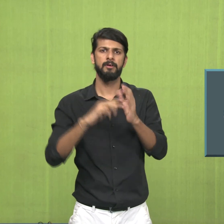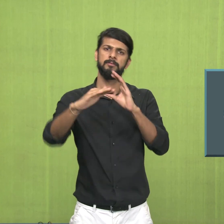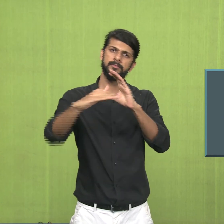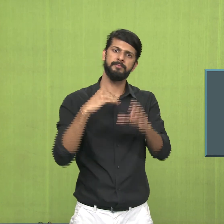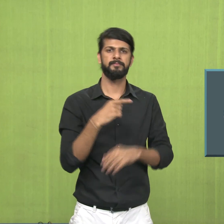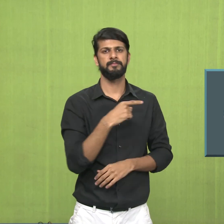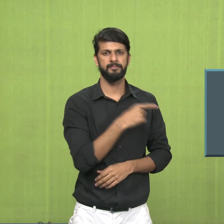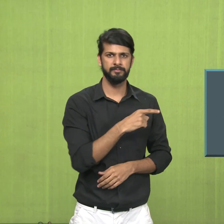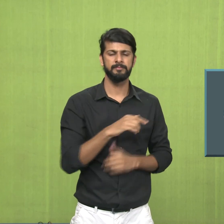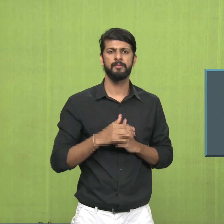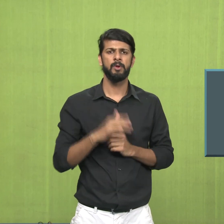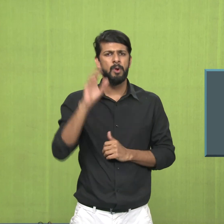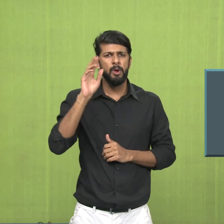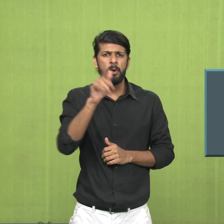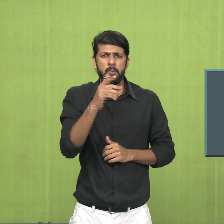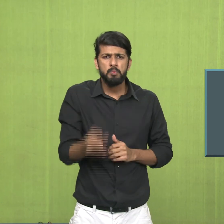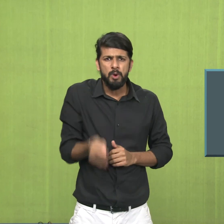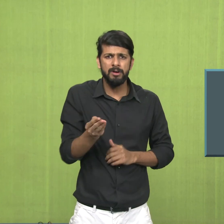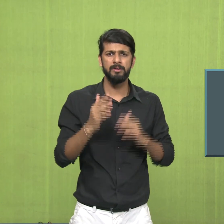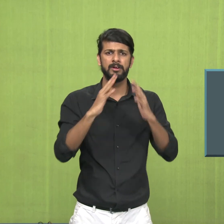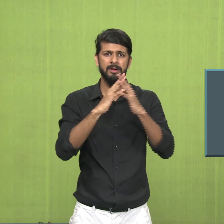signlanguage@nios.ac.in. For more information,